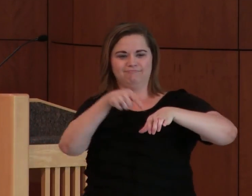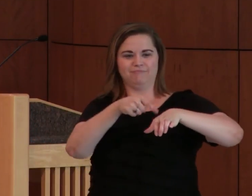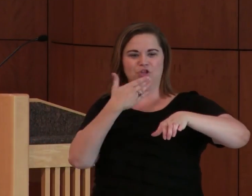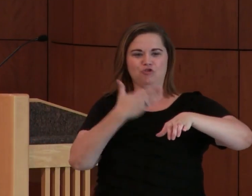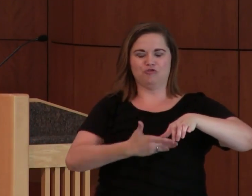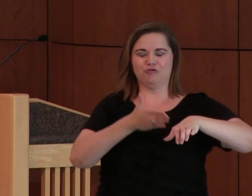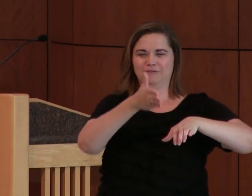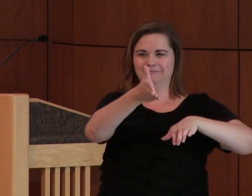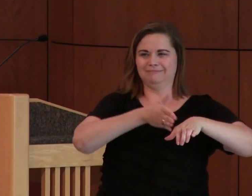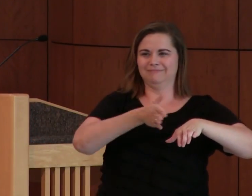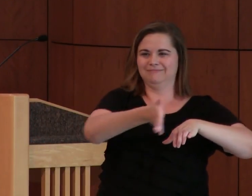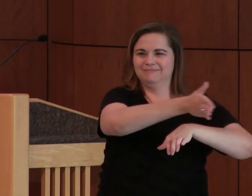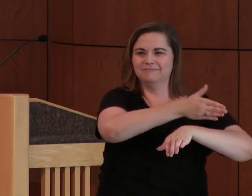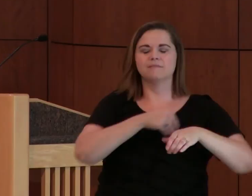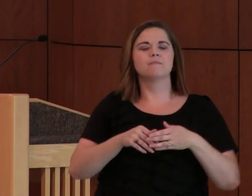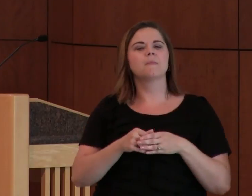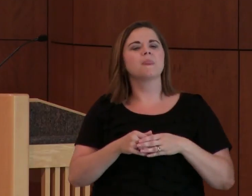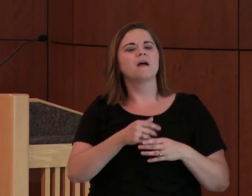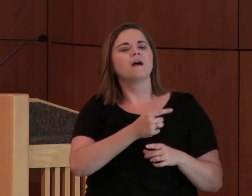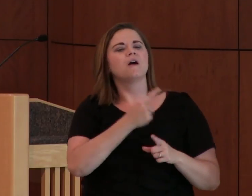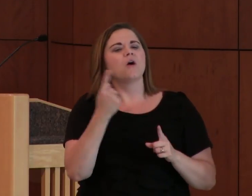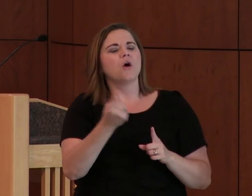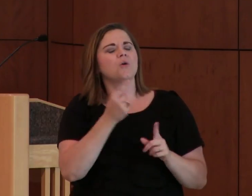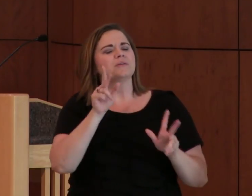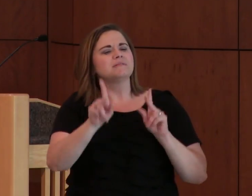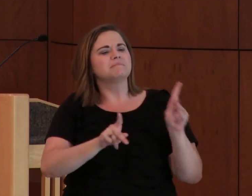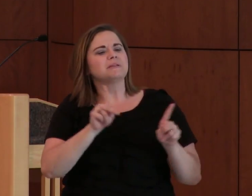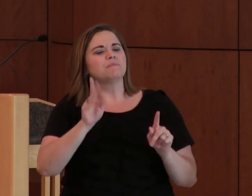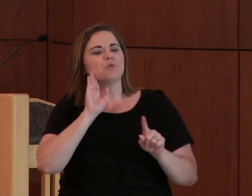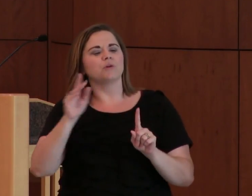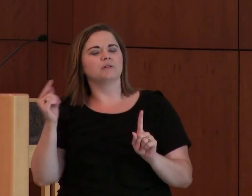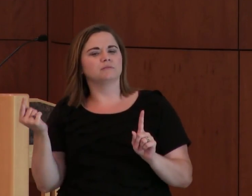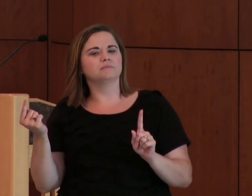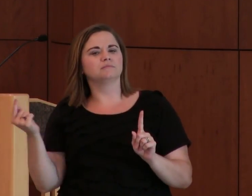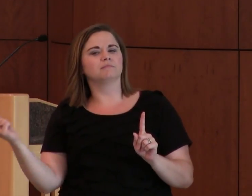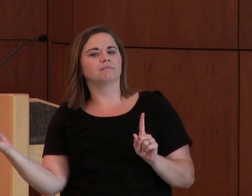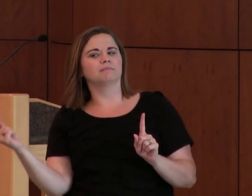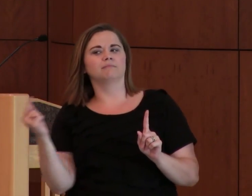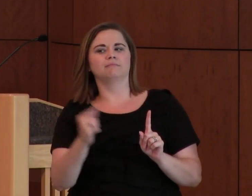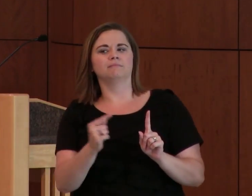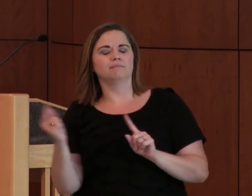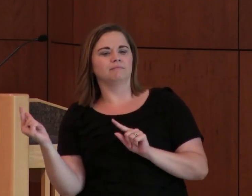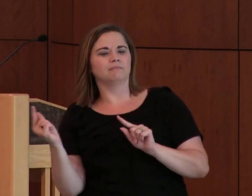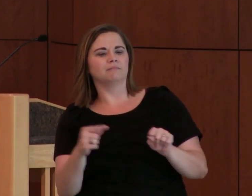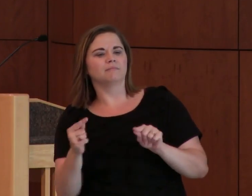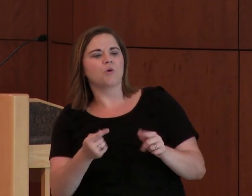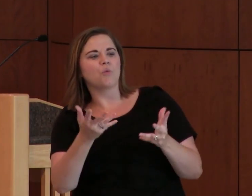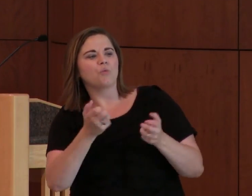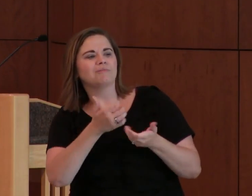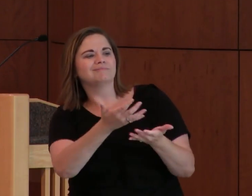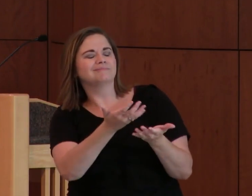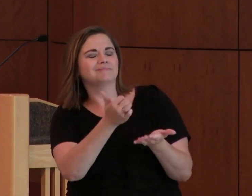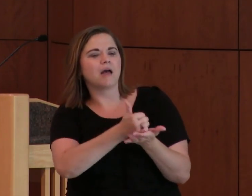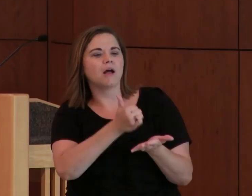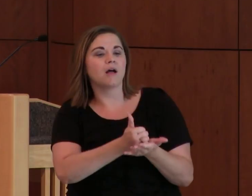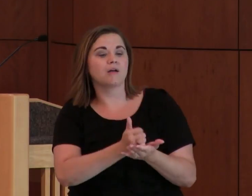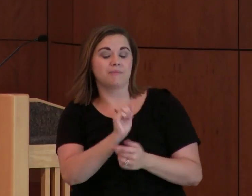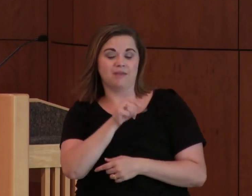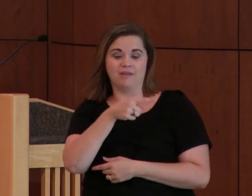And there would always be this people that would cross the tracks coming to this church looking for help. And April, being the caring kind of